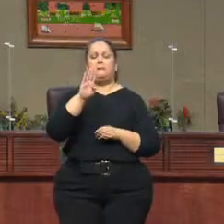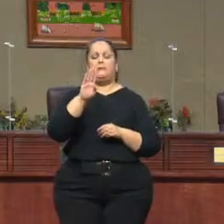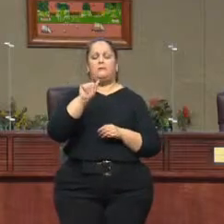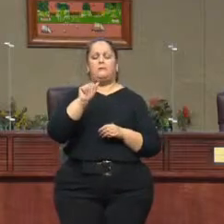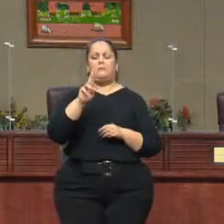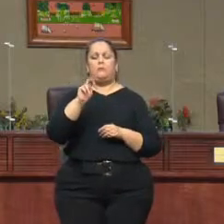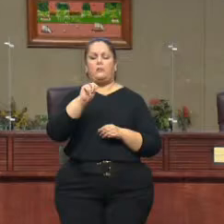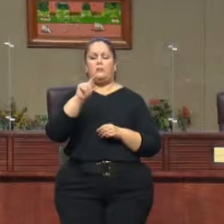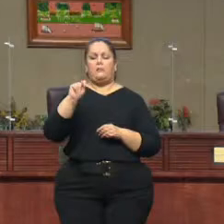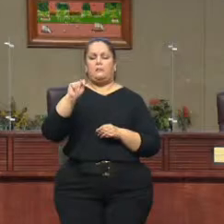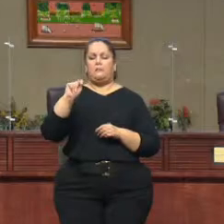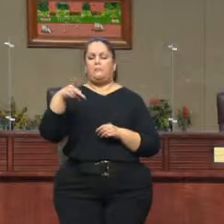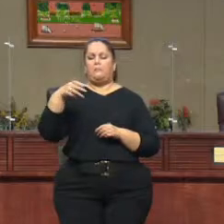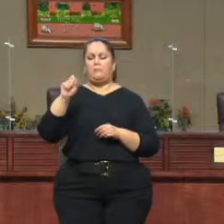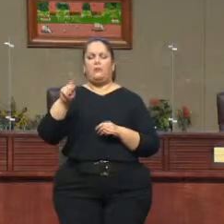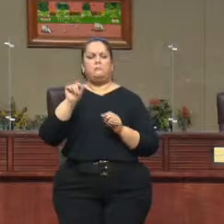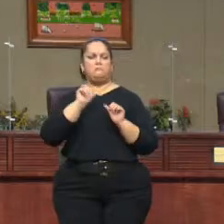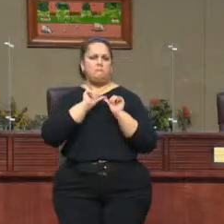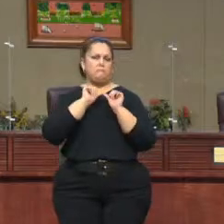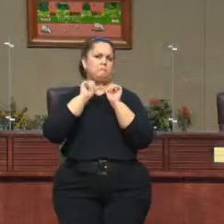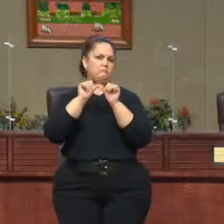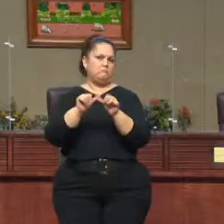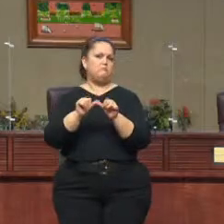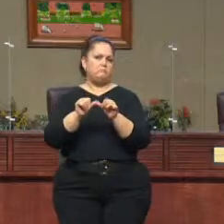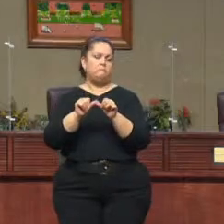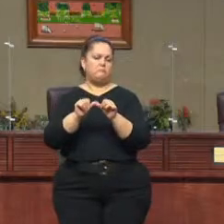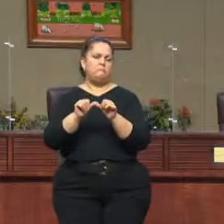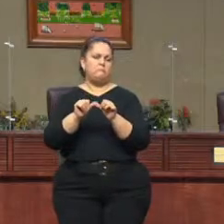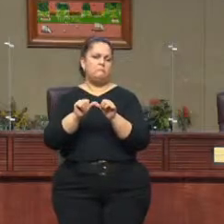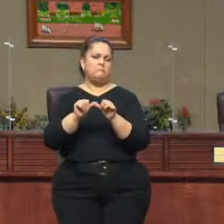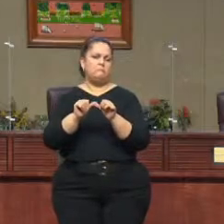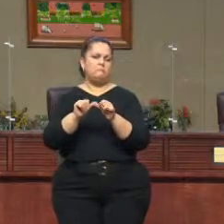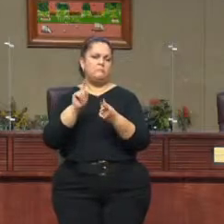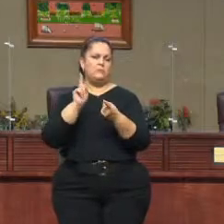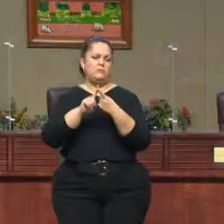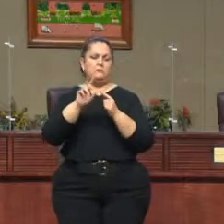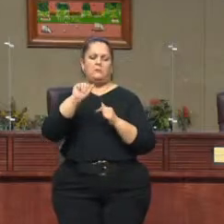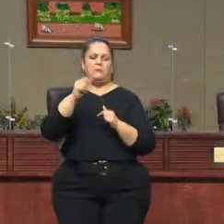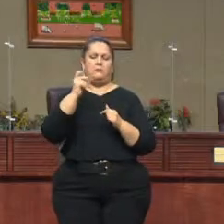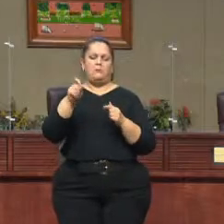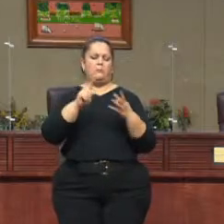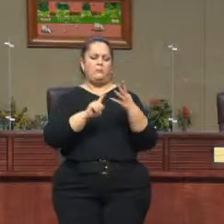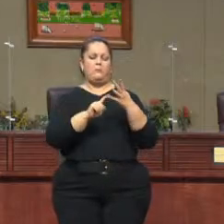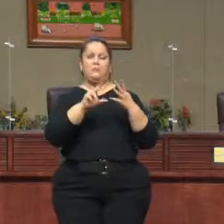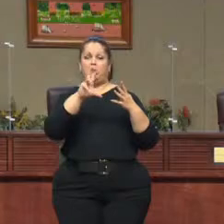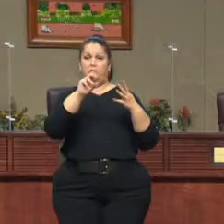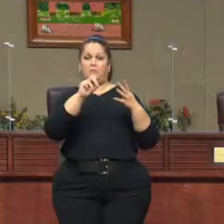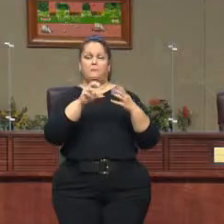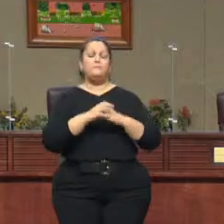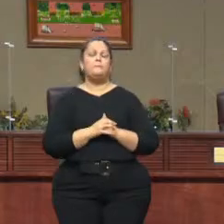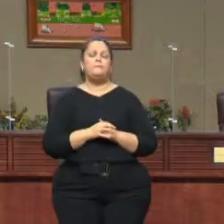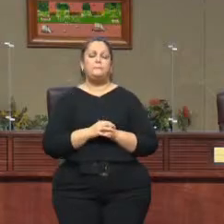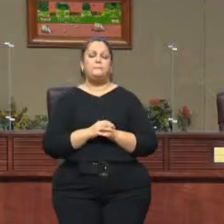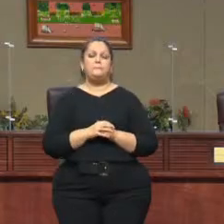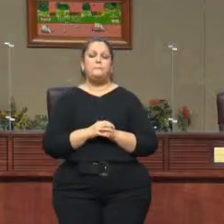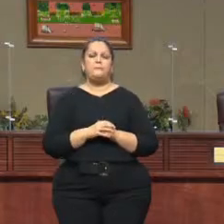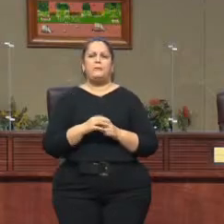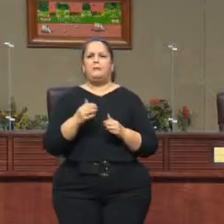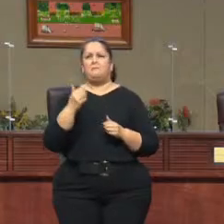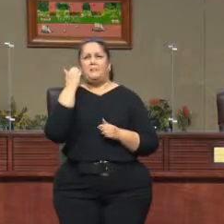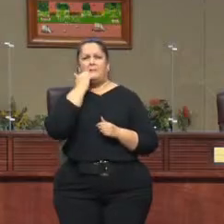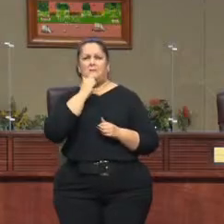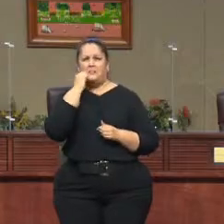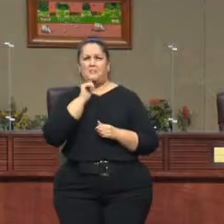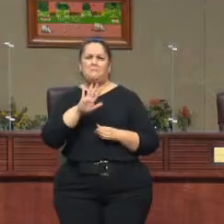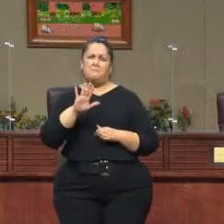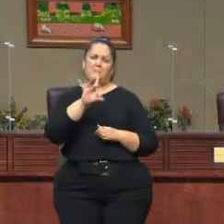will again continue through April the 30th, and we are seeing 800 to 1,000 tests